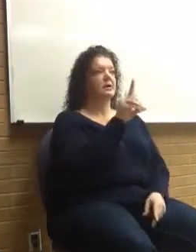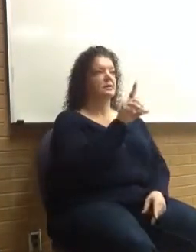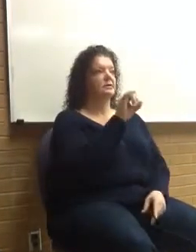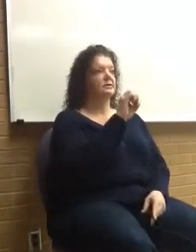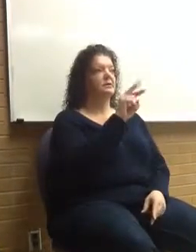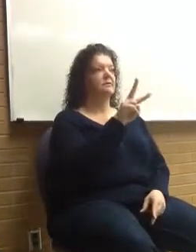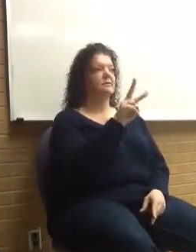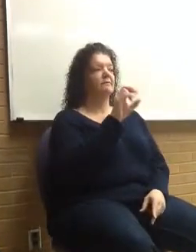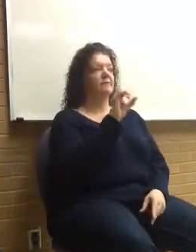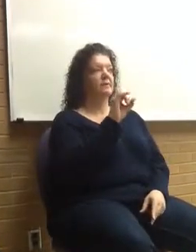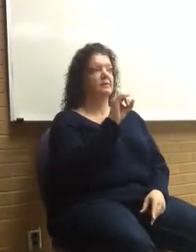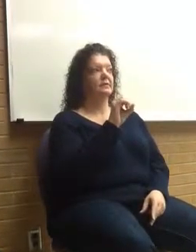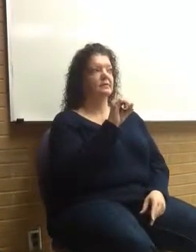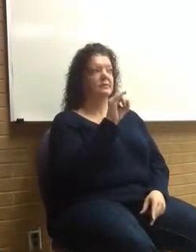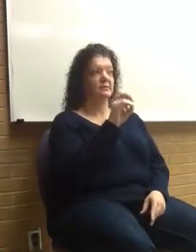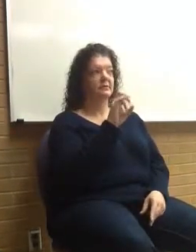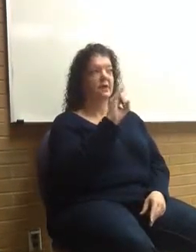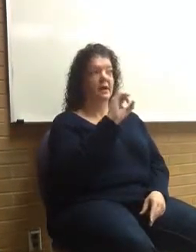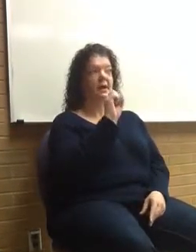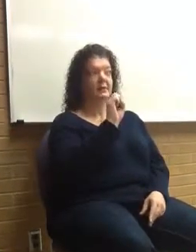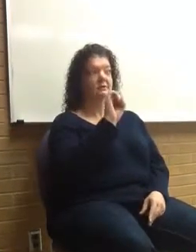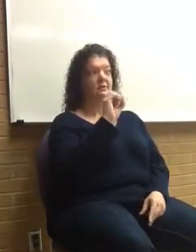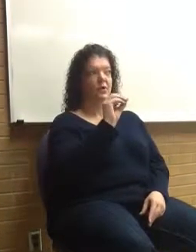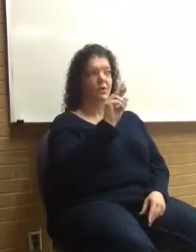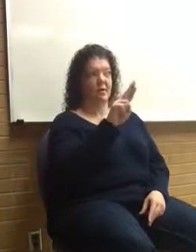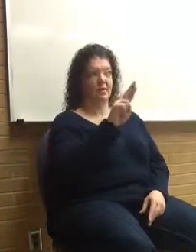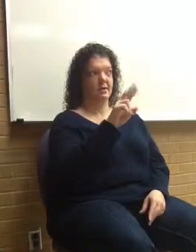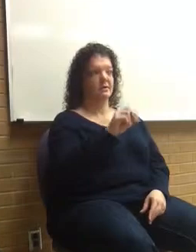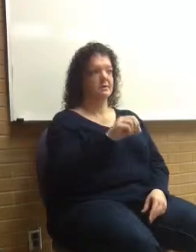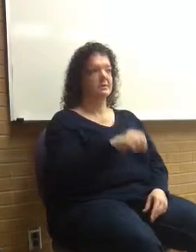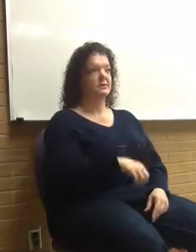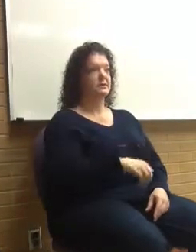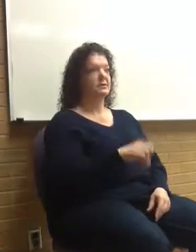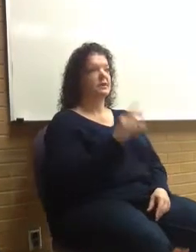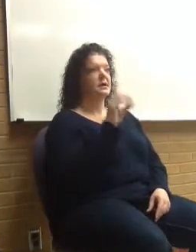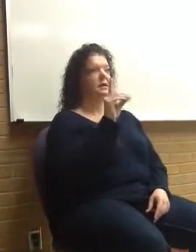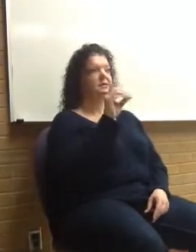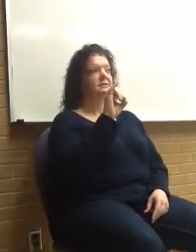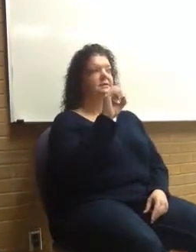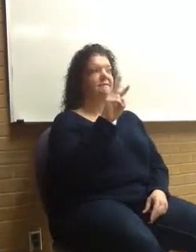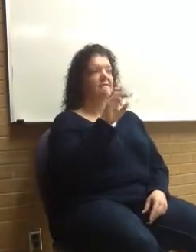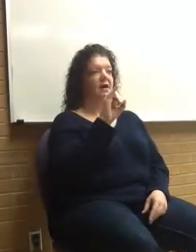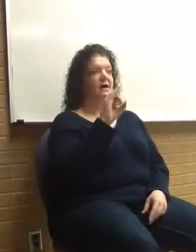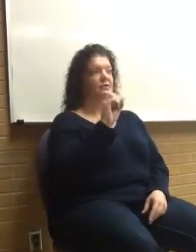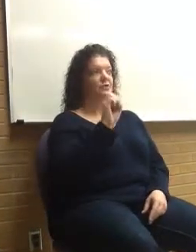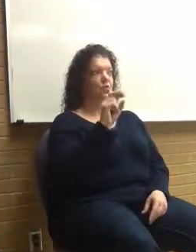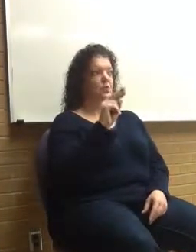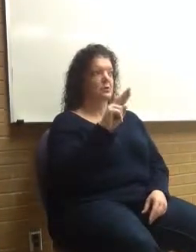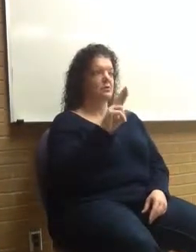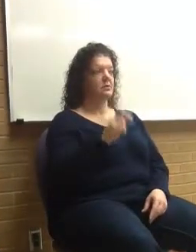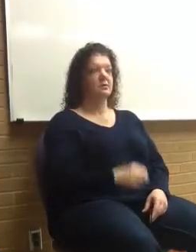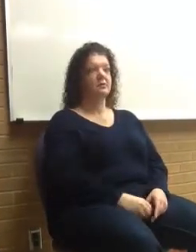class? D-I-V-I-S-O-R. Perfect speller. Divisor.